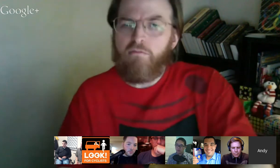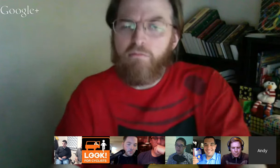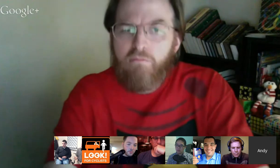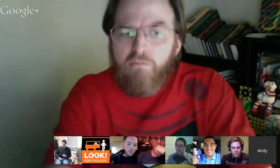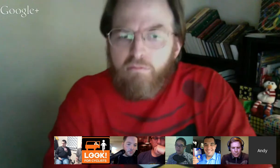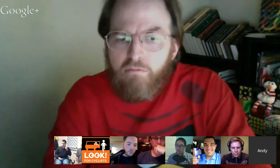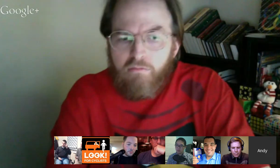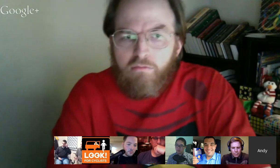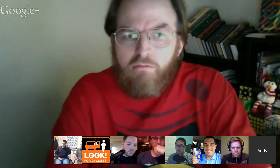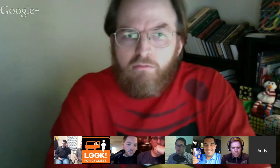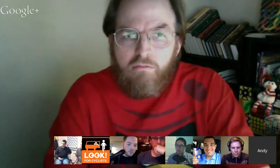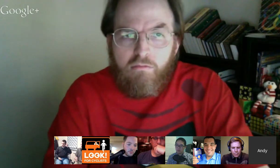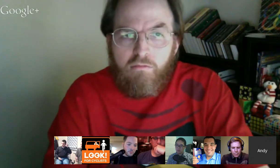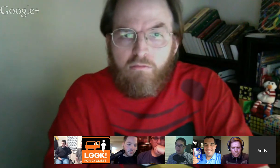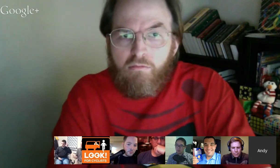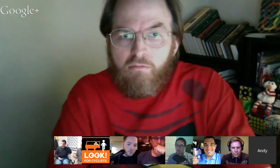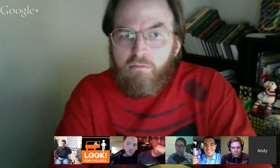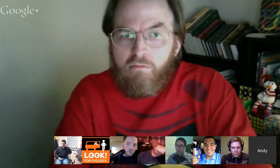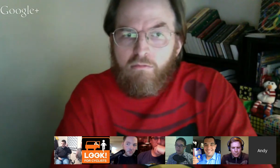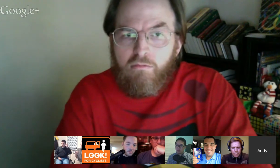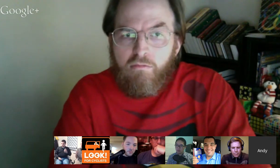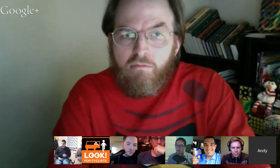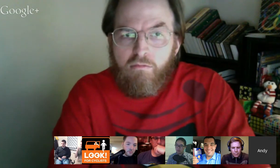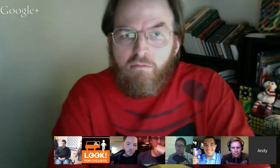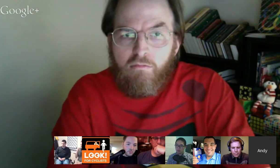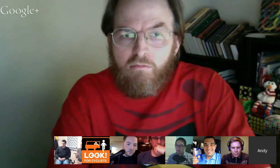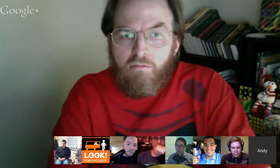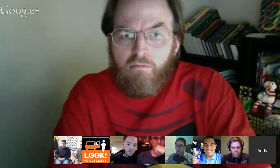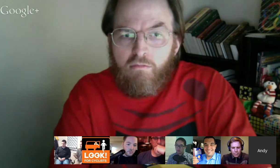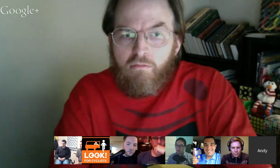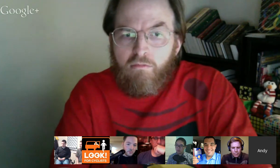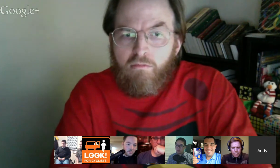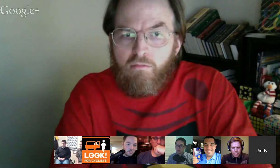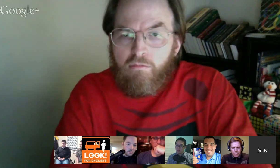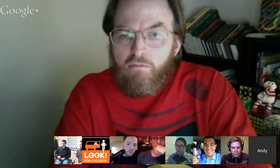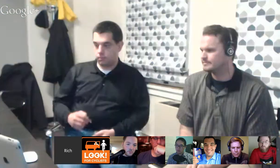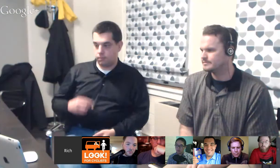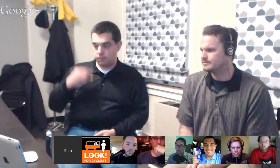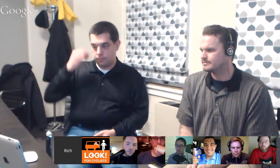You know, it's not really a different way to live. It's just a kind of a different perception.